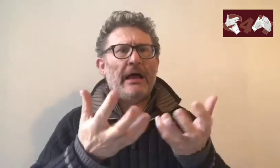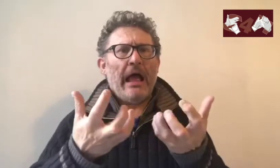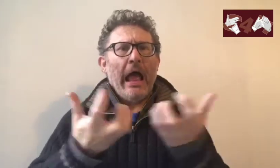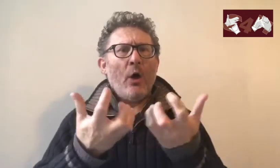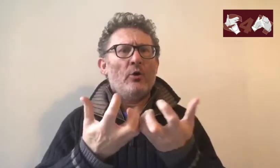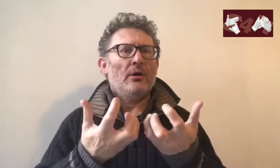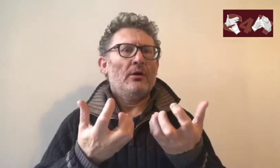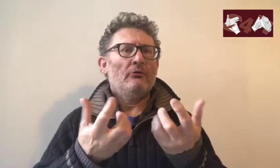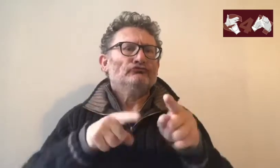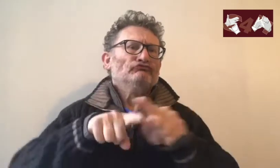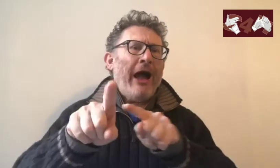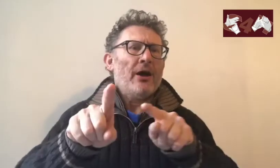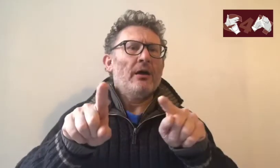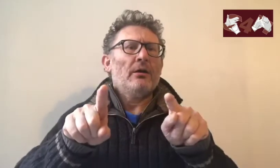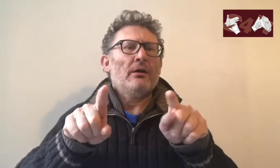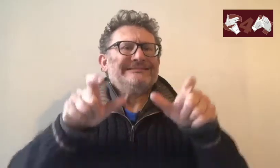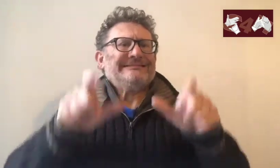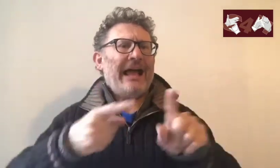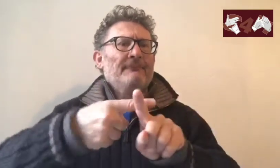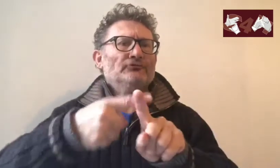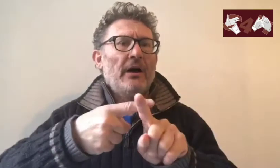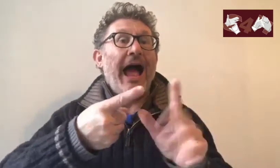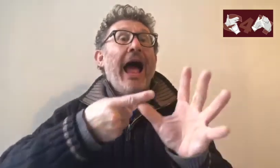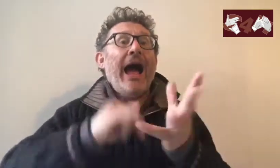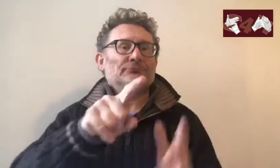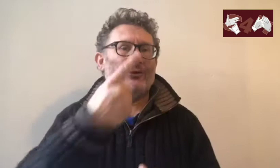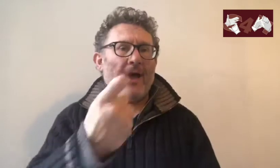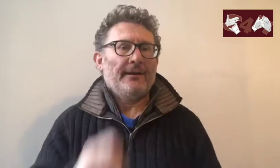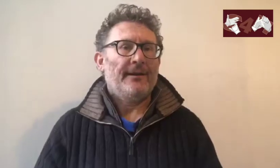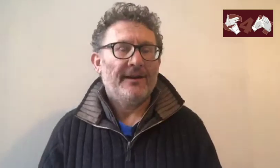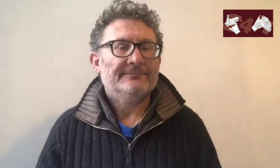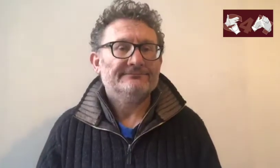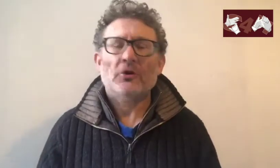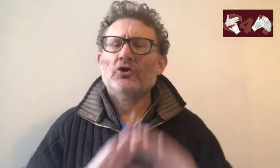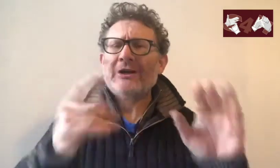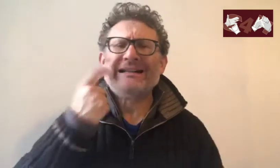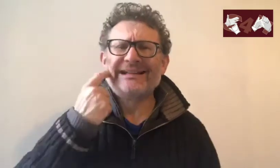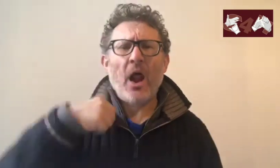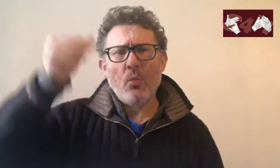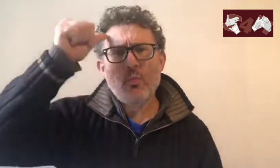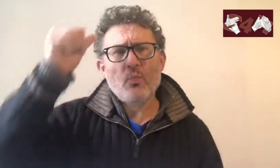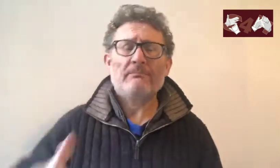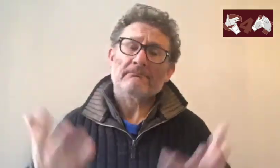and the information that I've shared, just how we can try and stay positive or as positive as possible. I know it's not